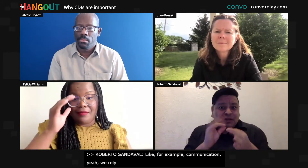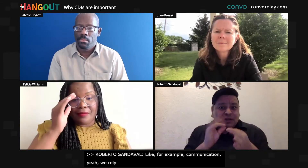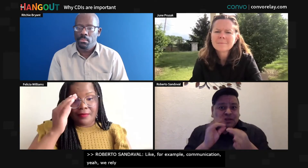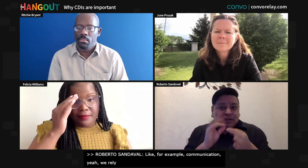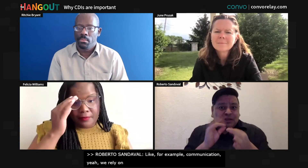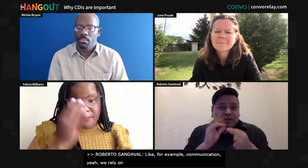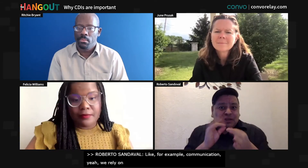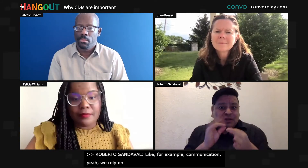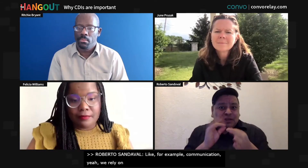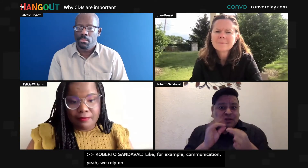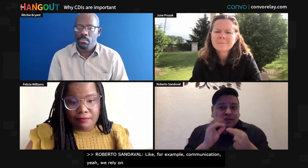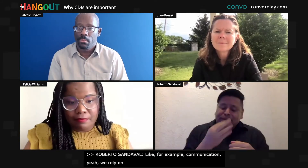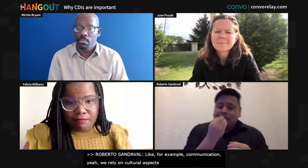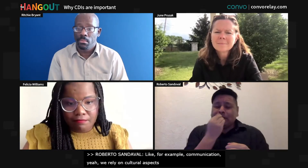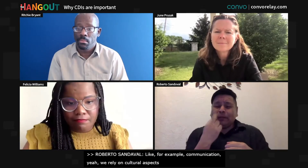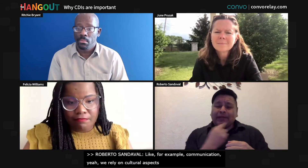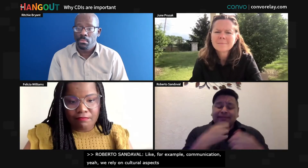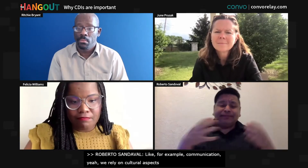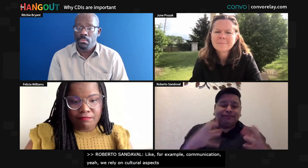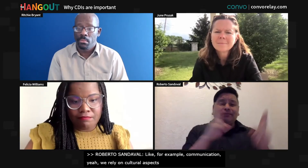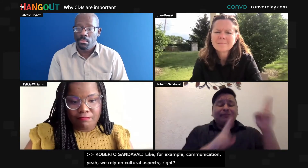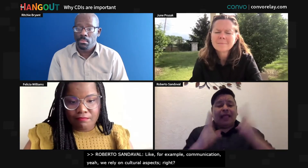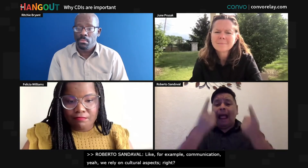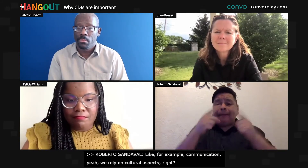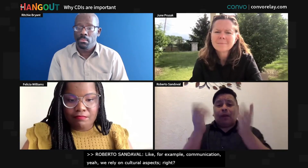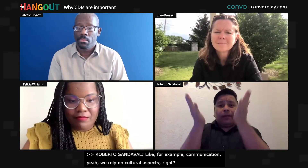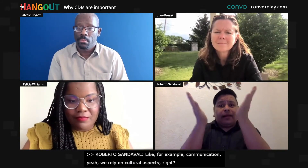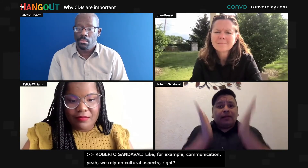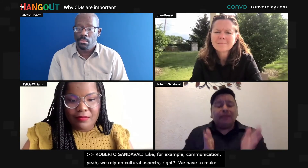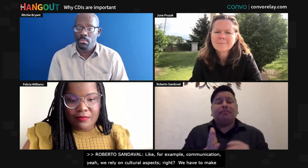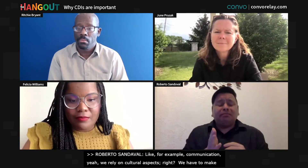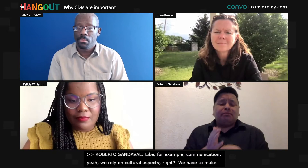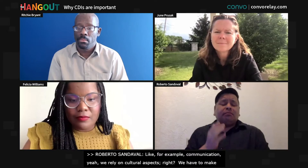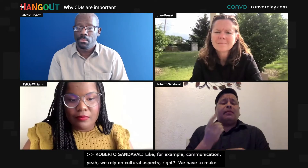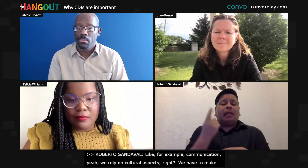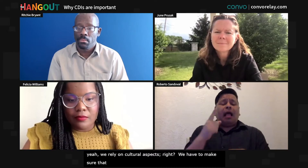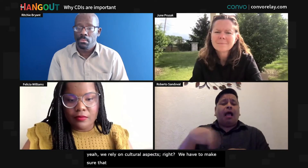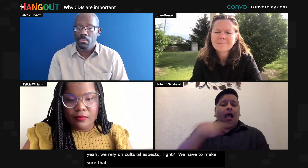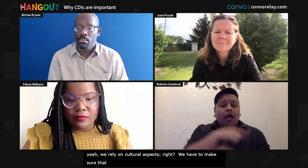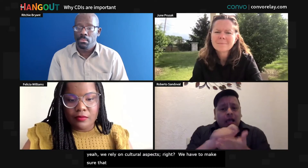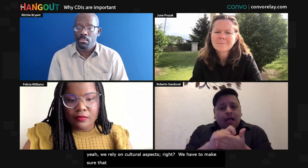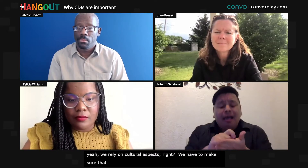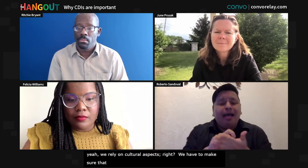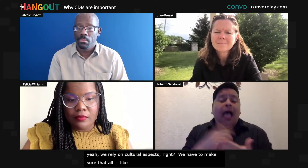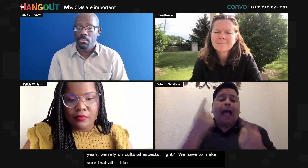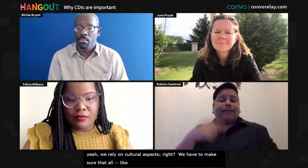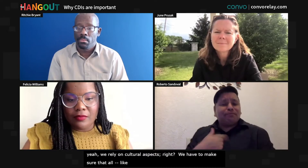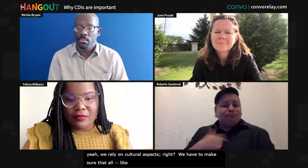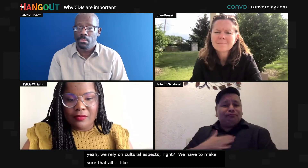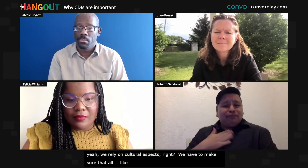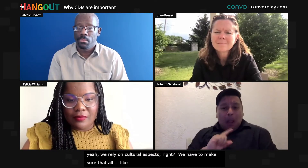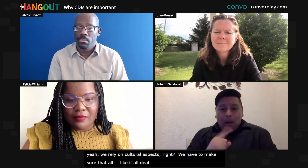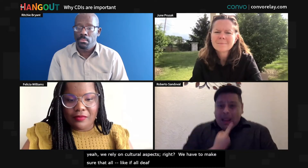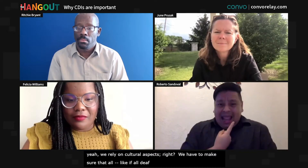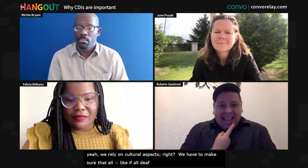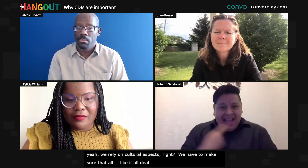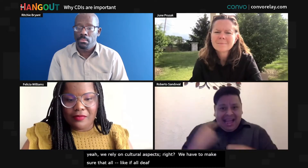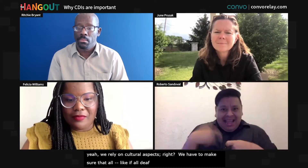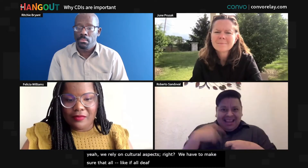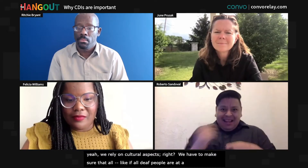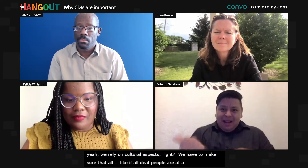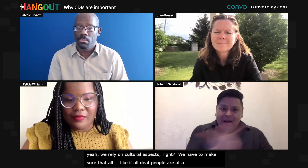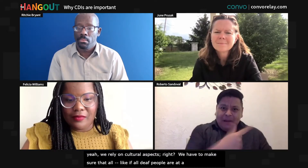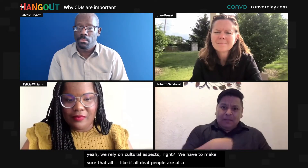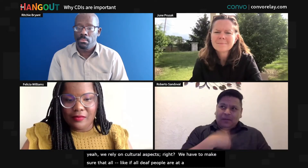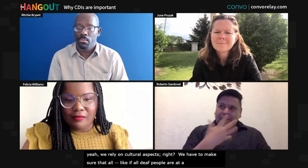cultural aspects, right? We have to make sure that like if all deaf people are at a restaurant, right, and talking, and then